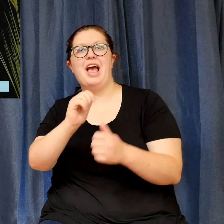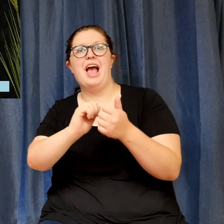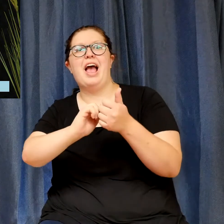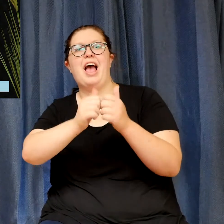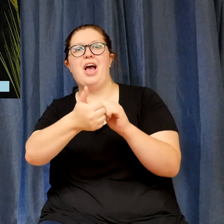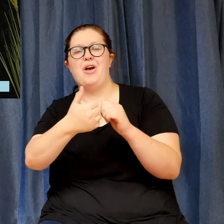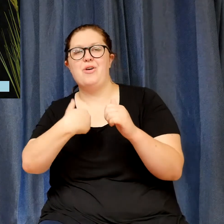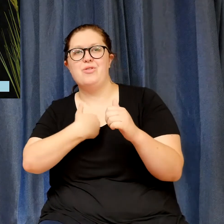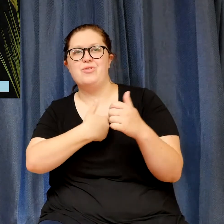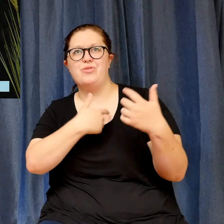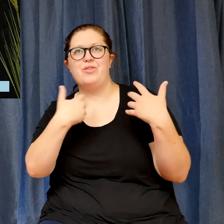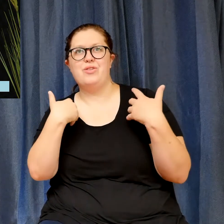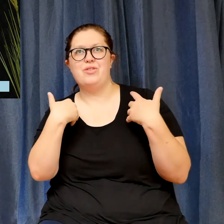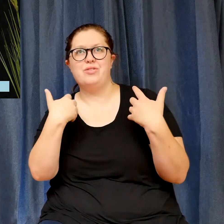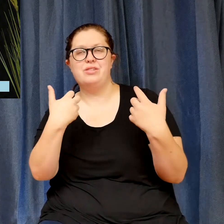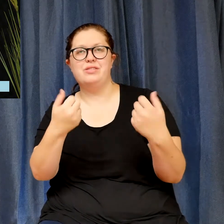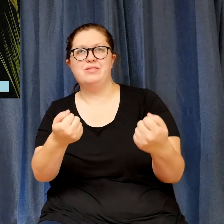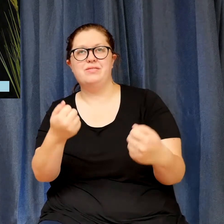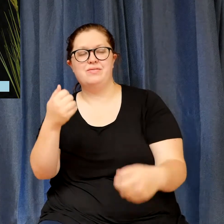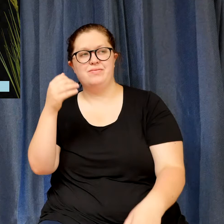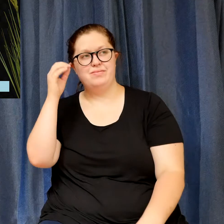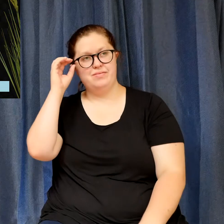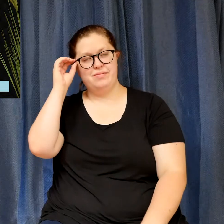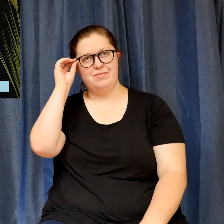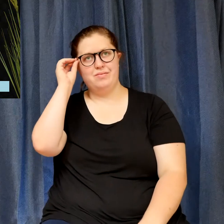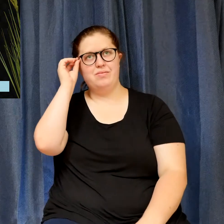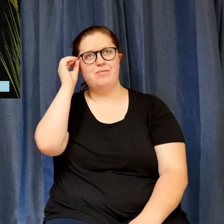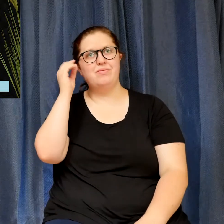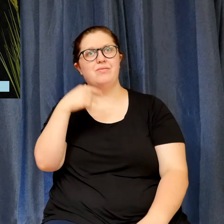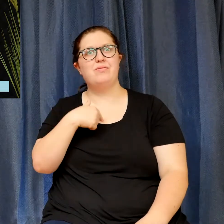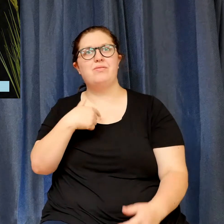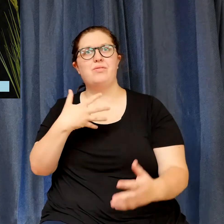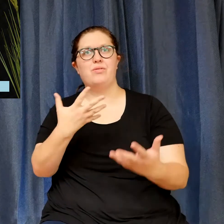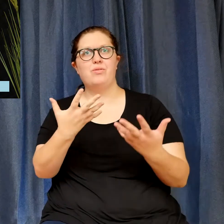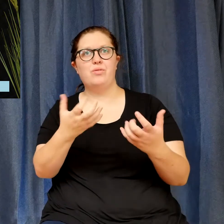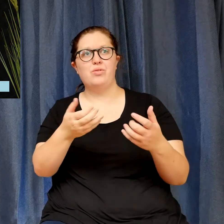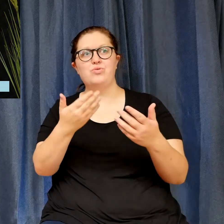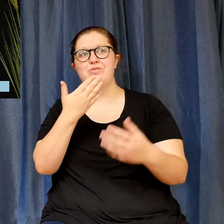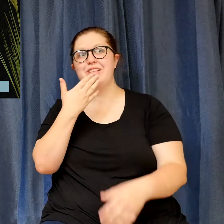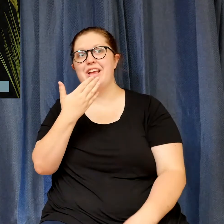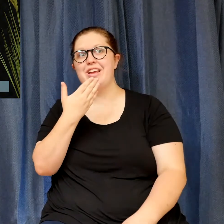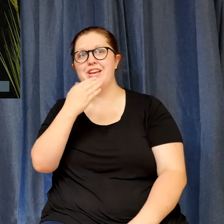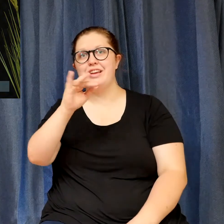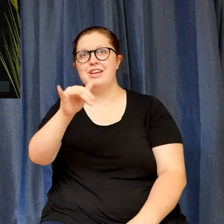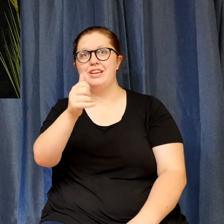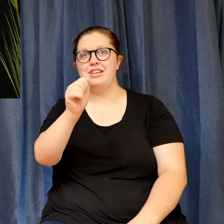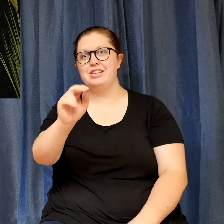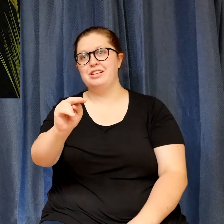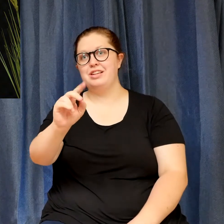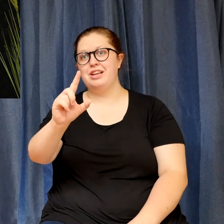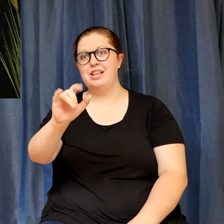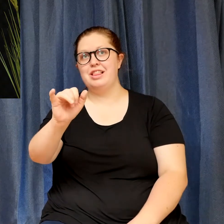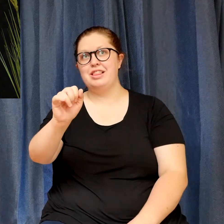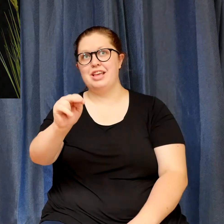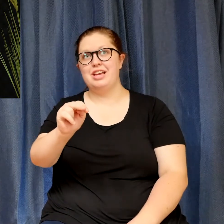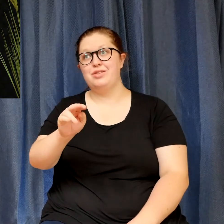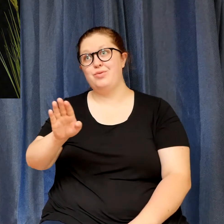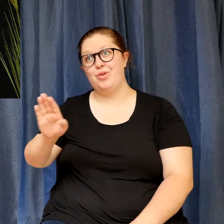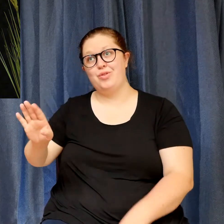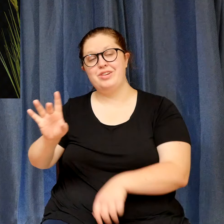we regenerate and heal life's essence. And I also want to thank Jean Lean for her 8